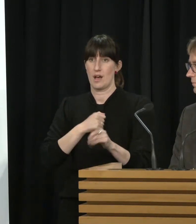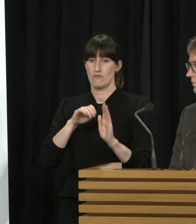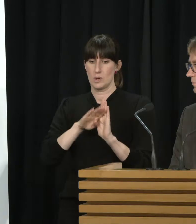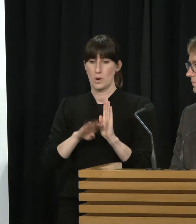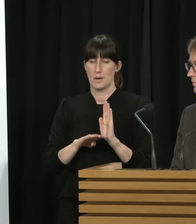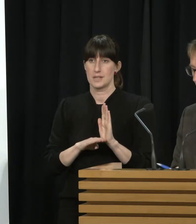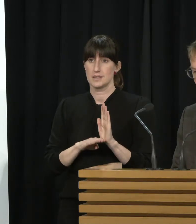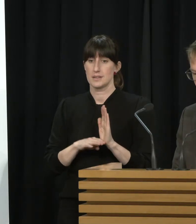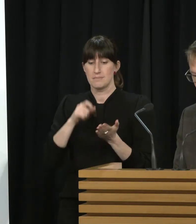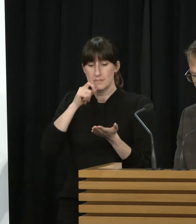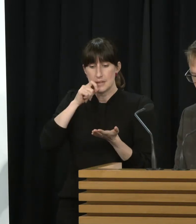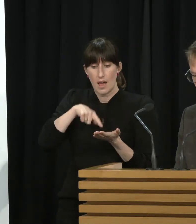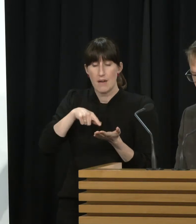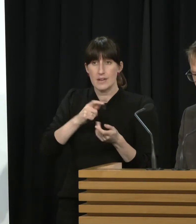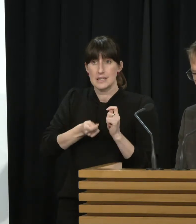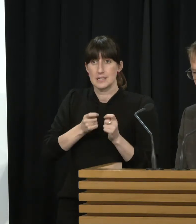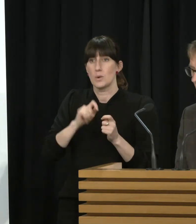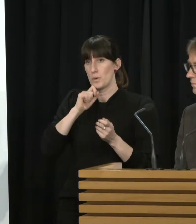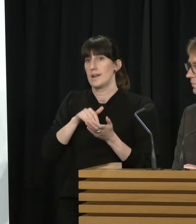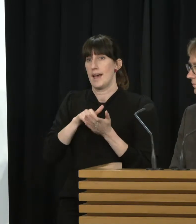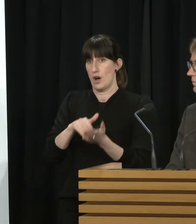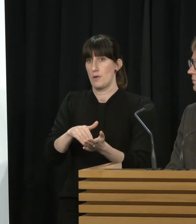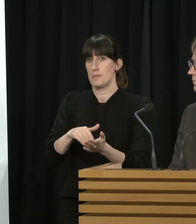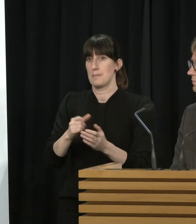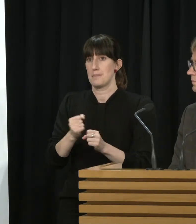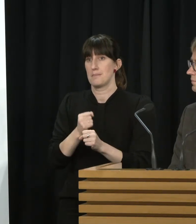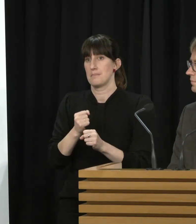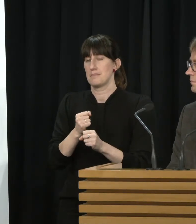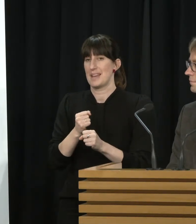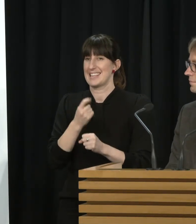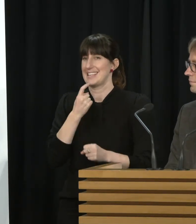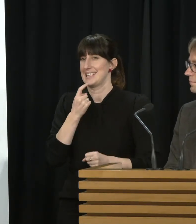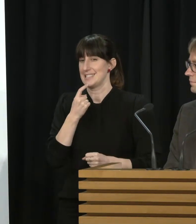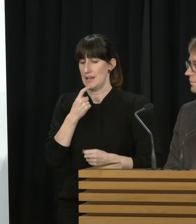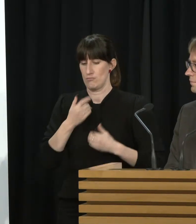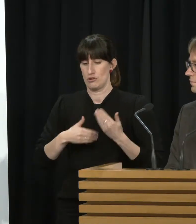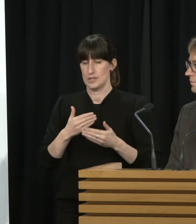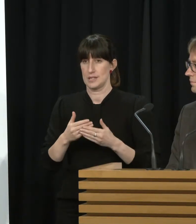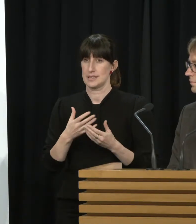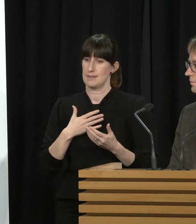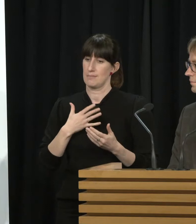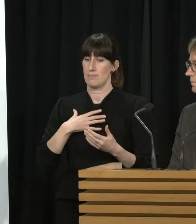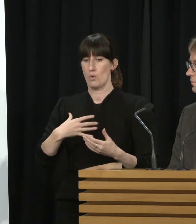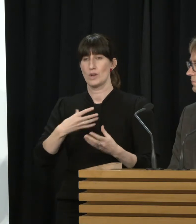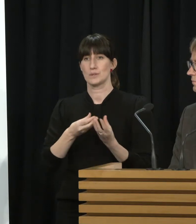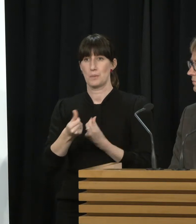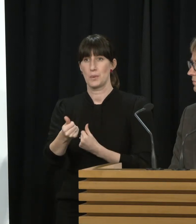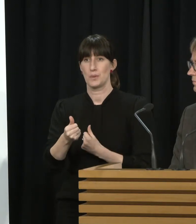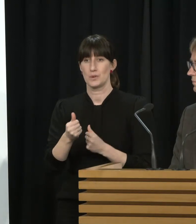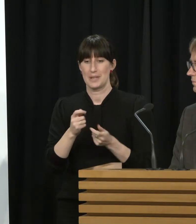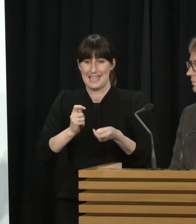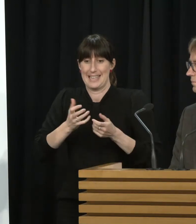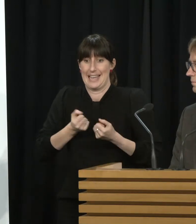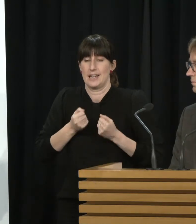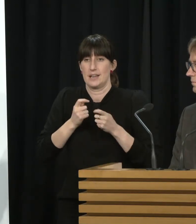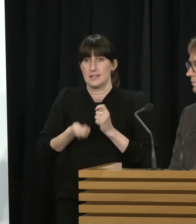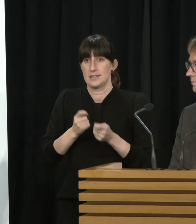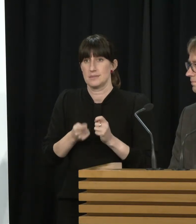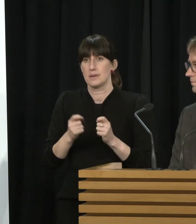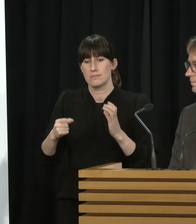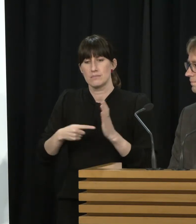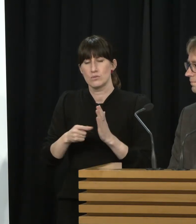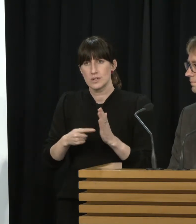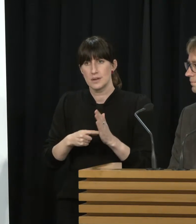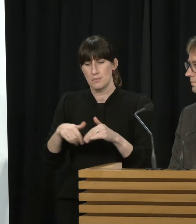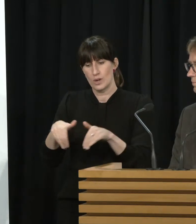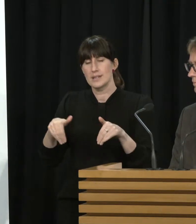testing, I think, will make a difference because it'll be easier and it'll be less invasive. But it is important for us that our border workers are all